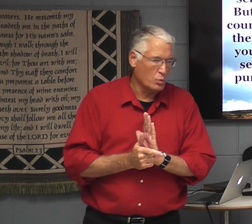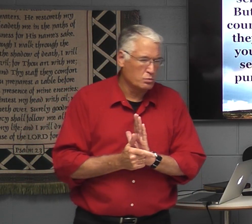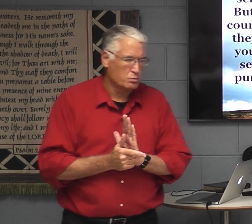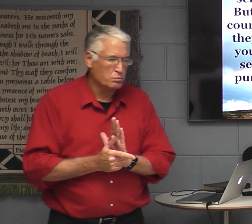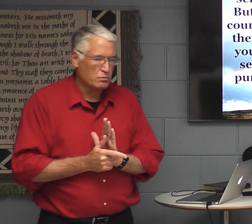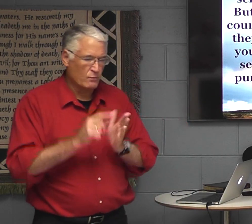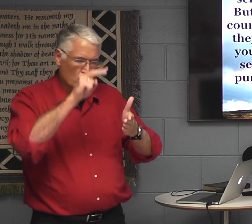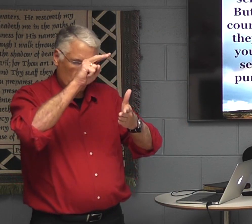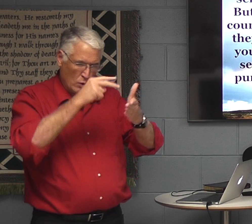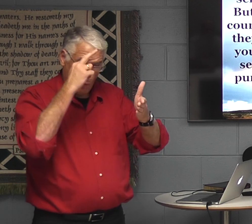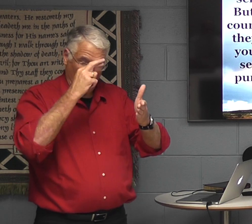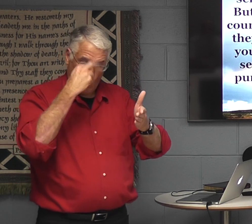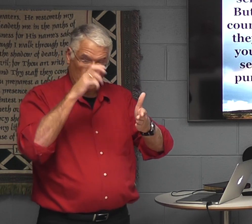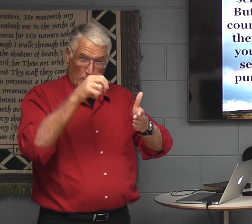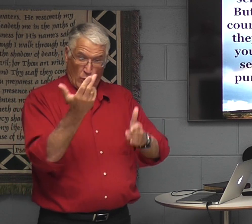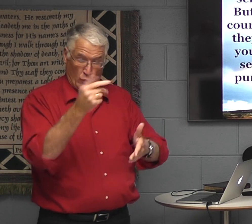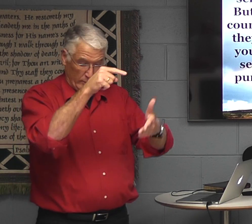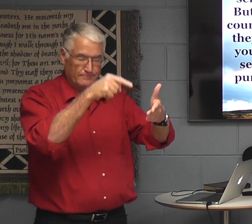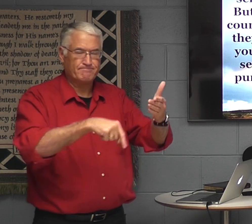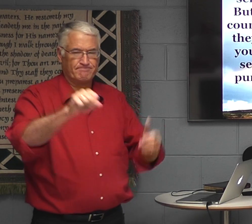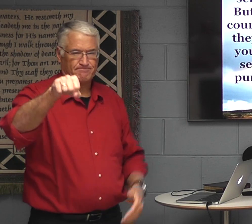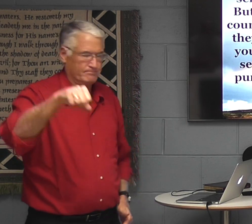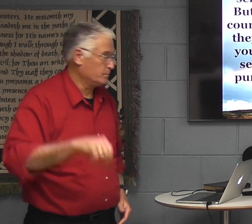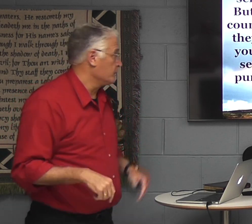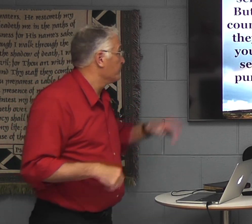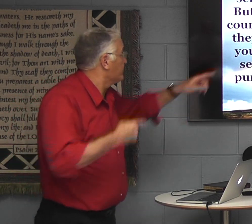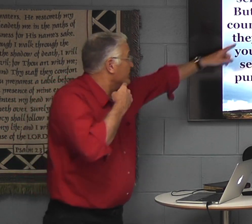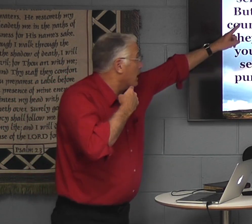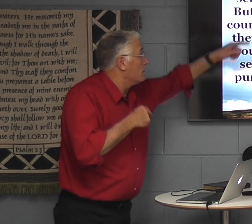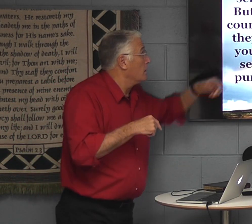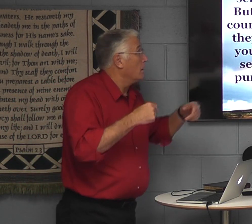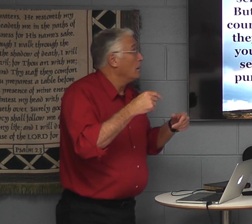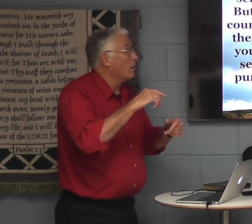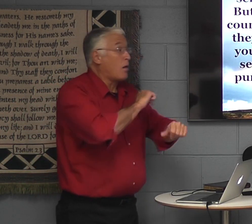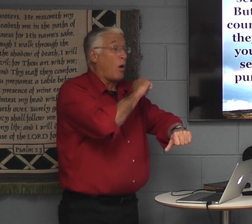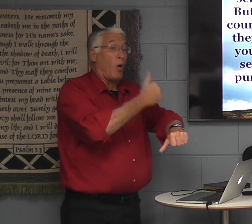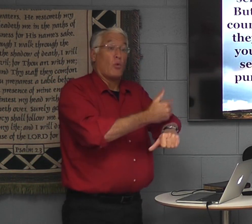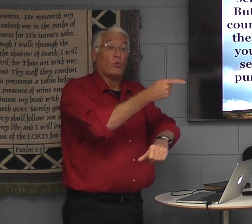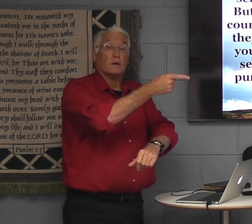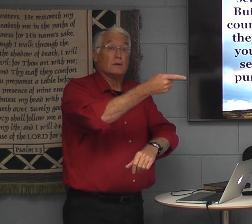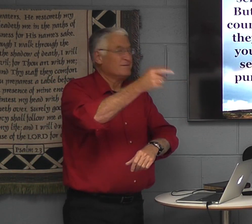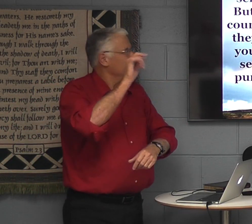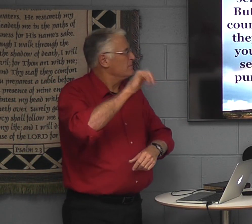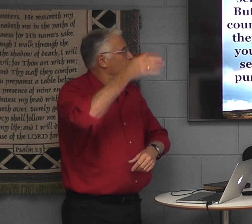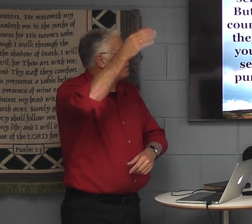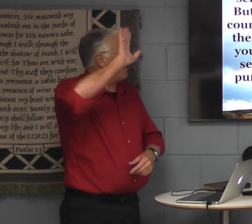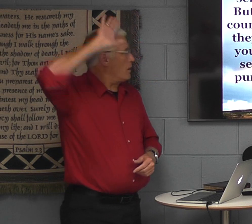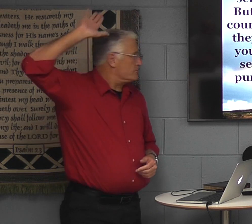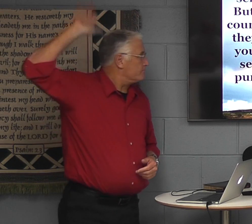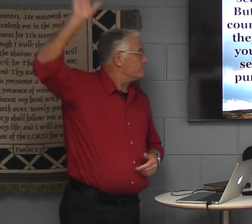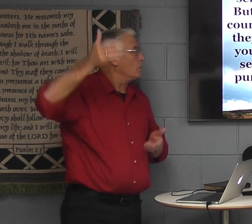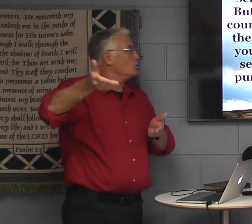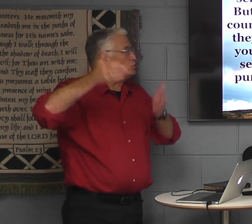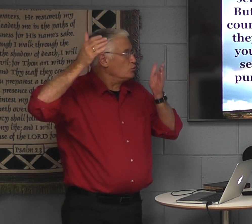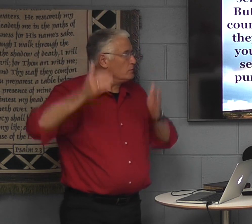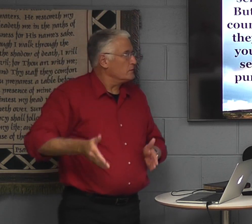civil laws. If you read down through Romans, it does say this. It says the authorities are